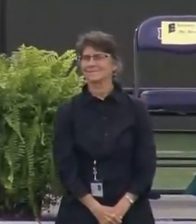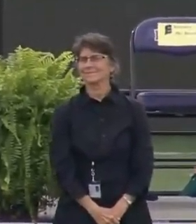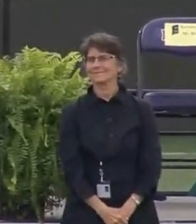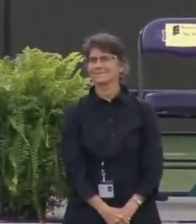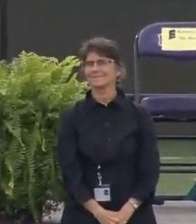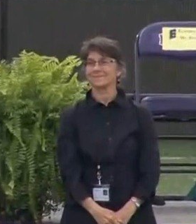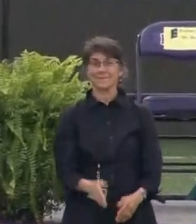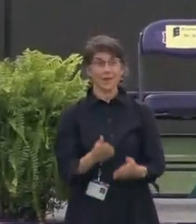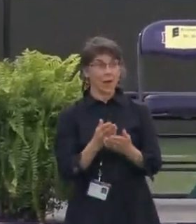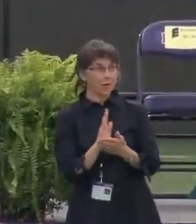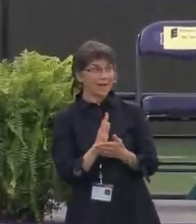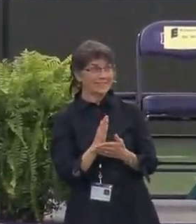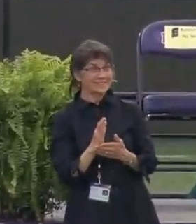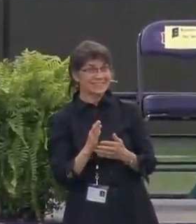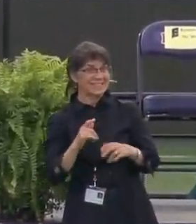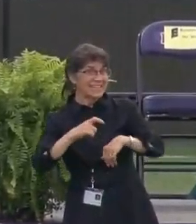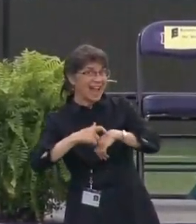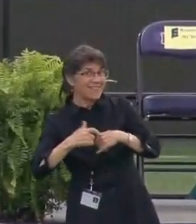All right, it is that time.